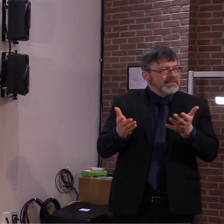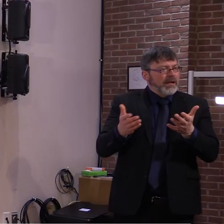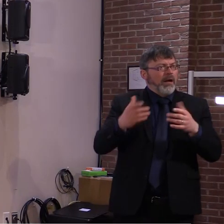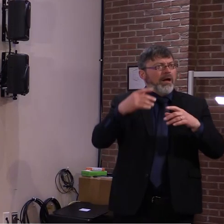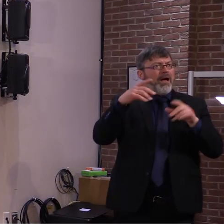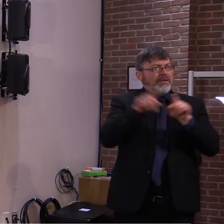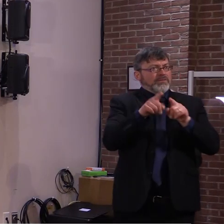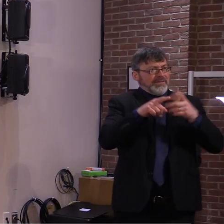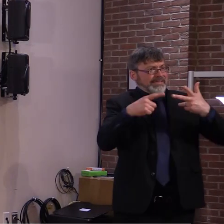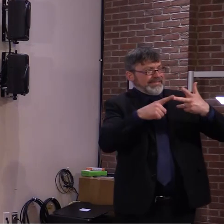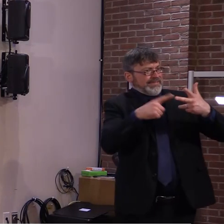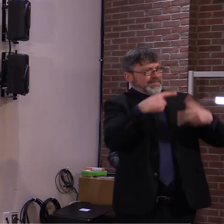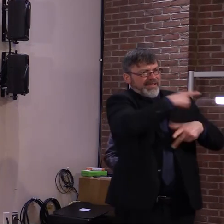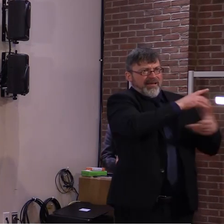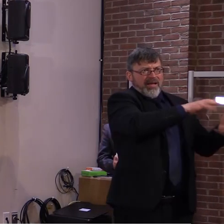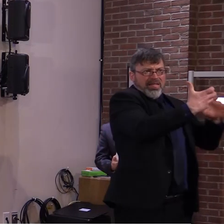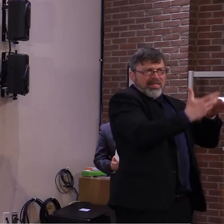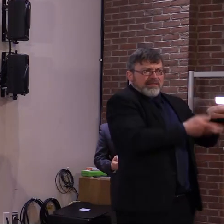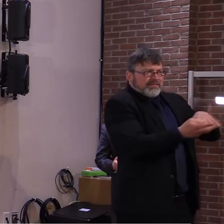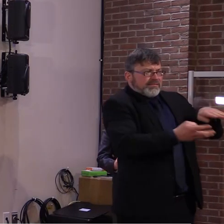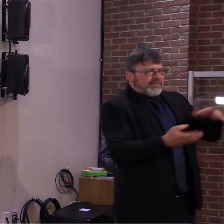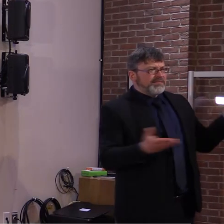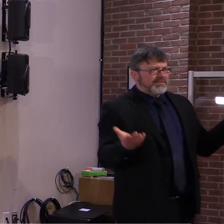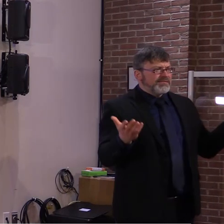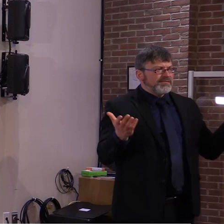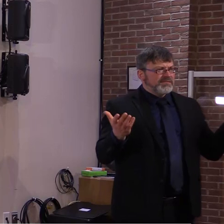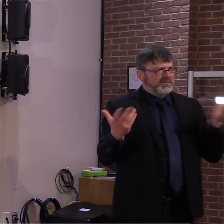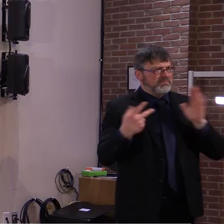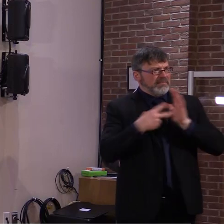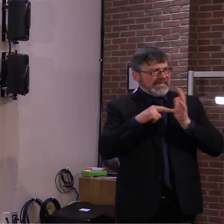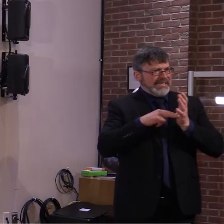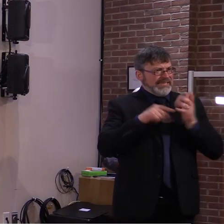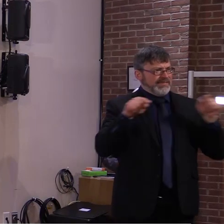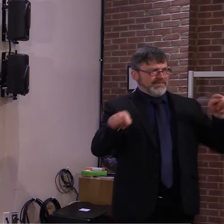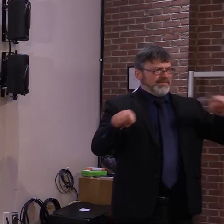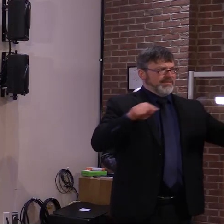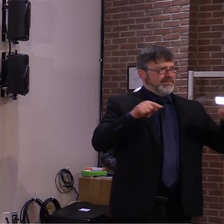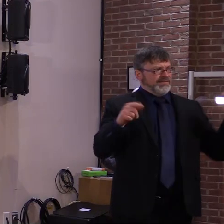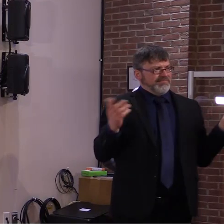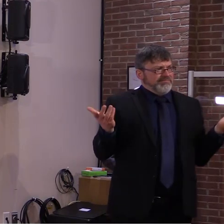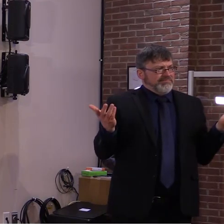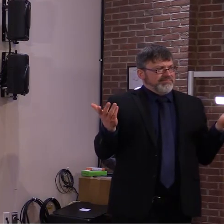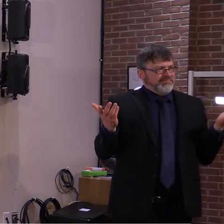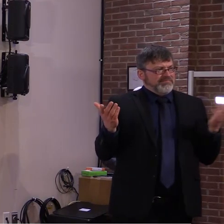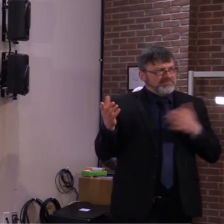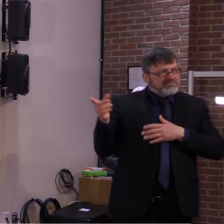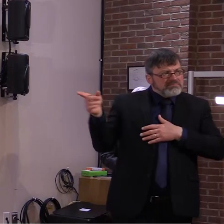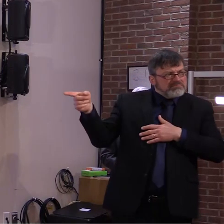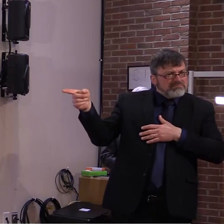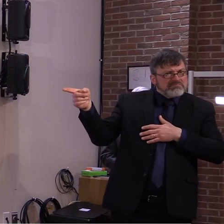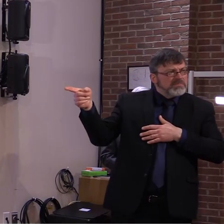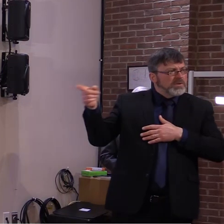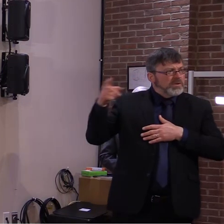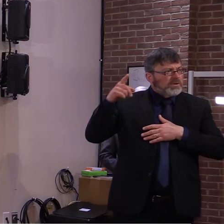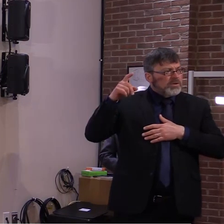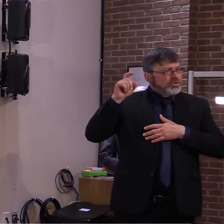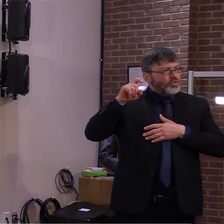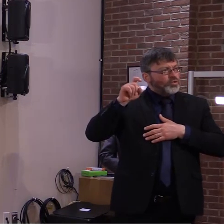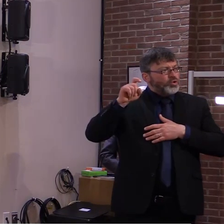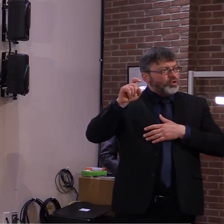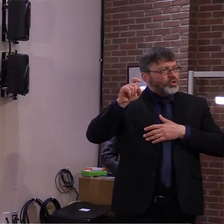Johnson, and you mentioned that we were supposed to announce the blueprint for reopening